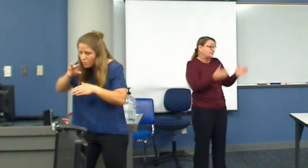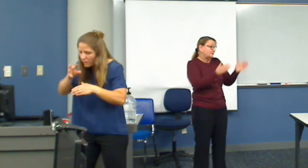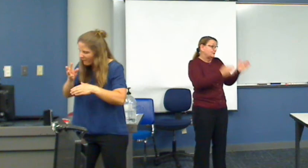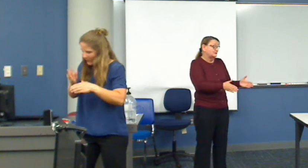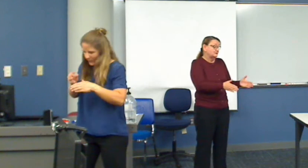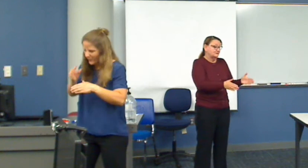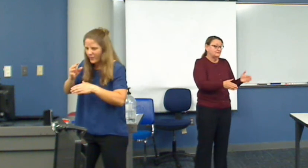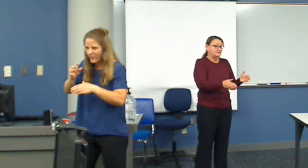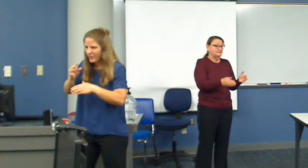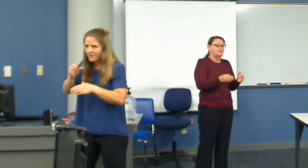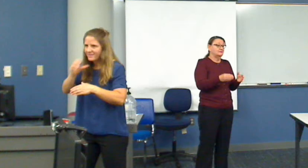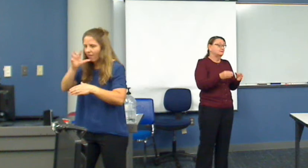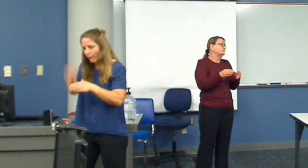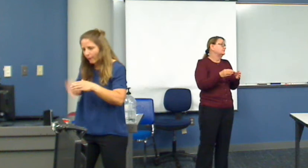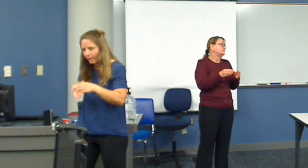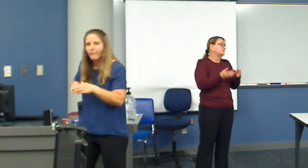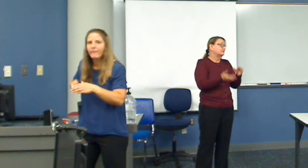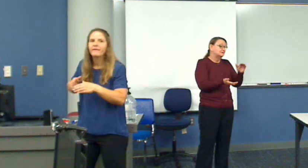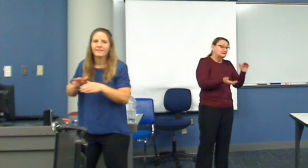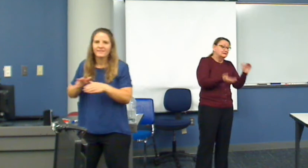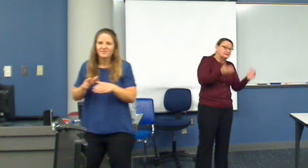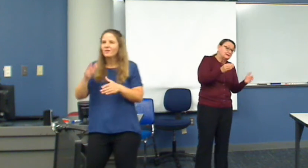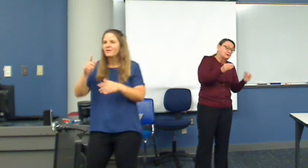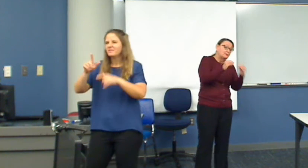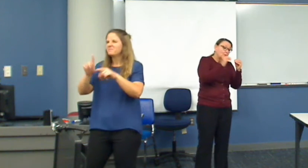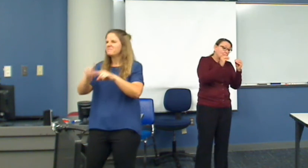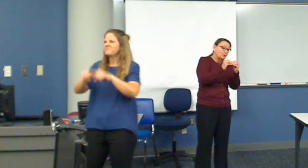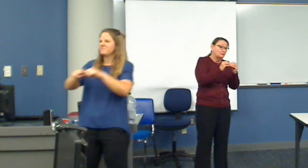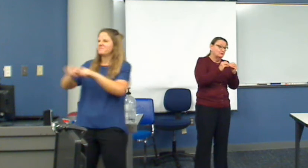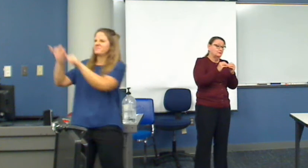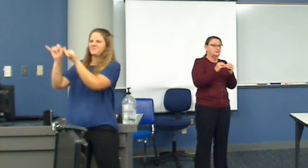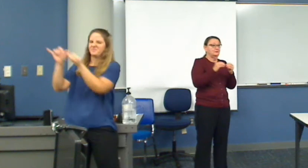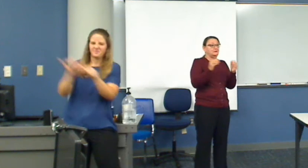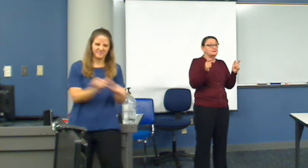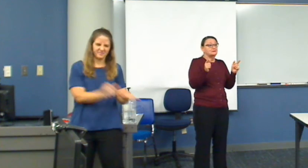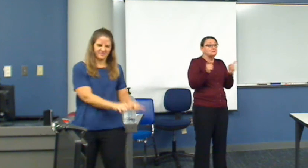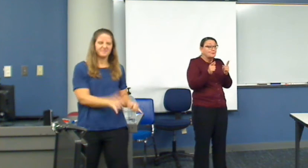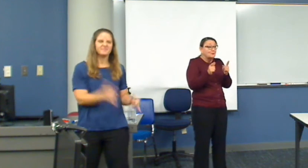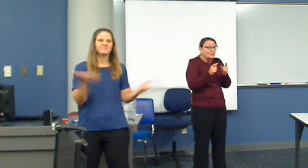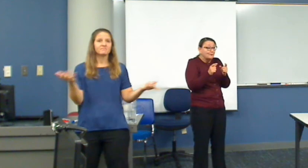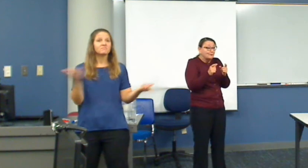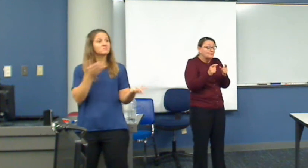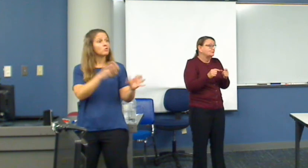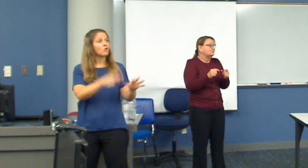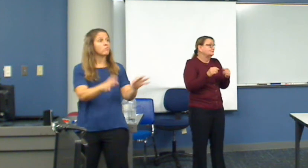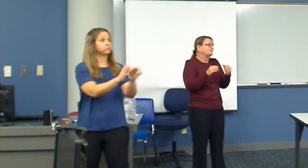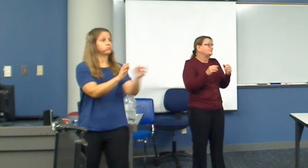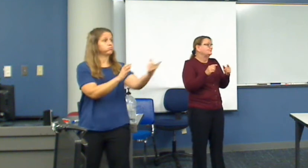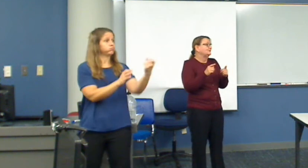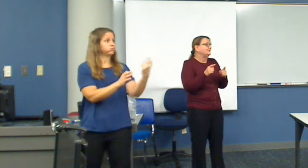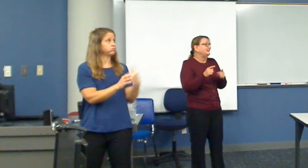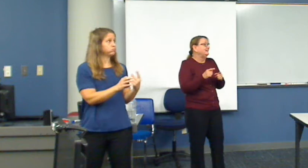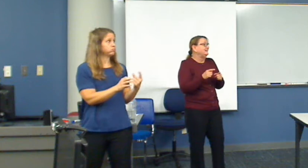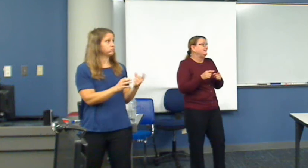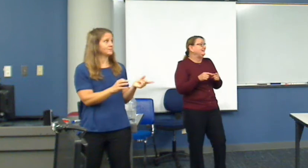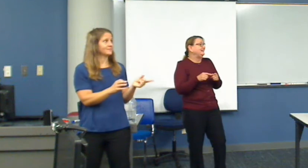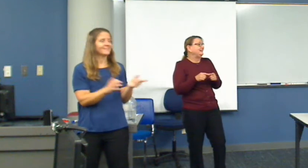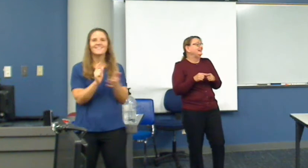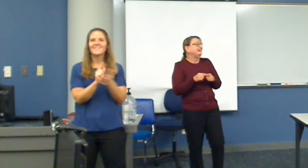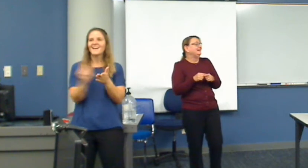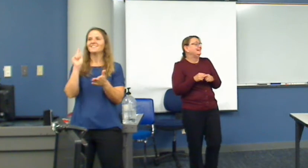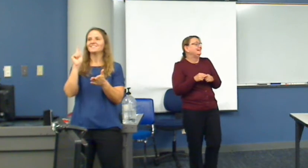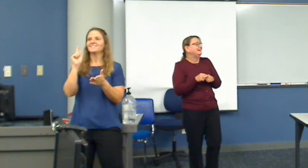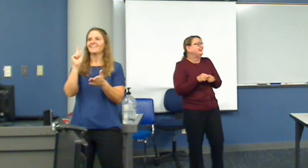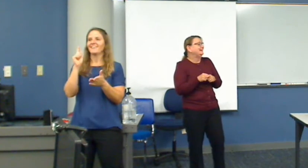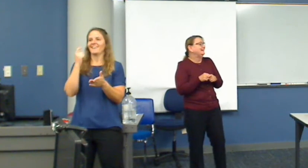more. A little smaller person, a little bit less. Yeah, good question. This is great. I just got hearing aids last week, and